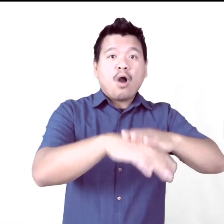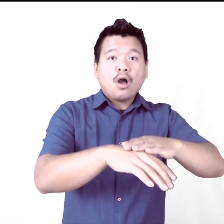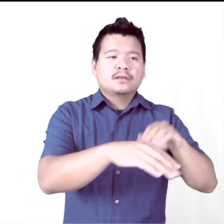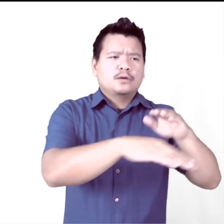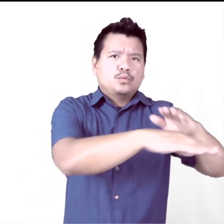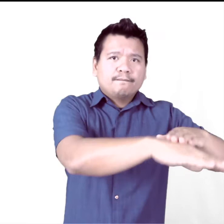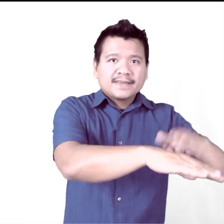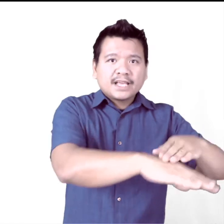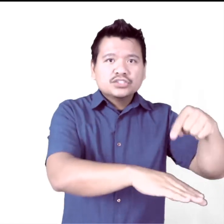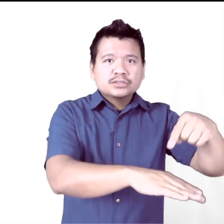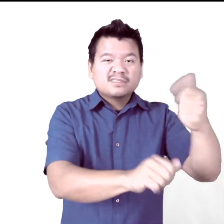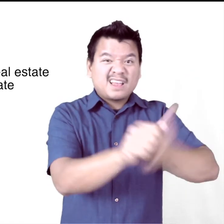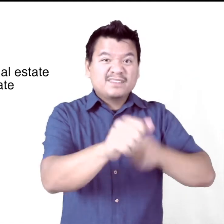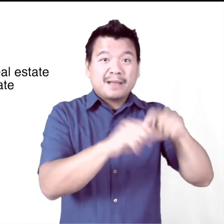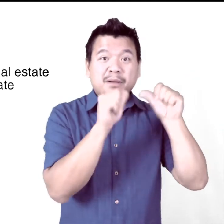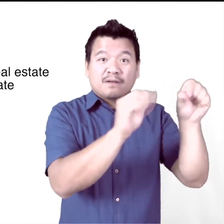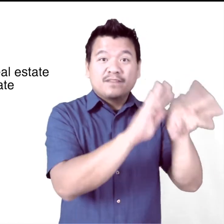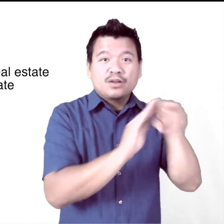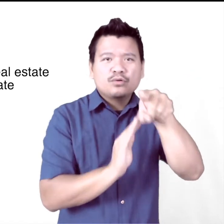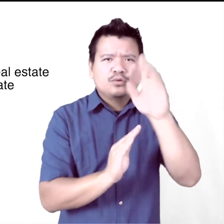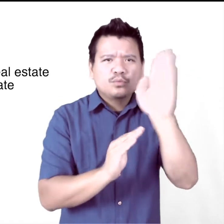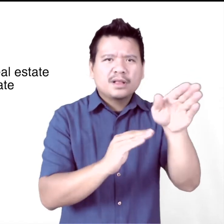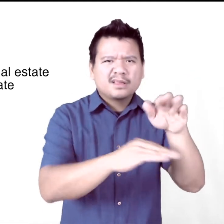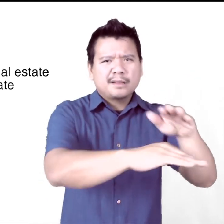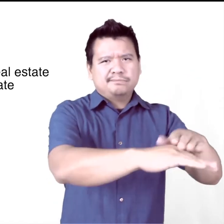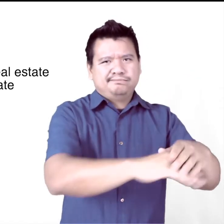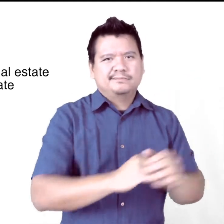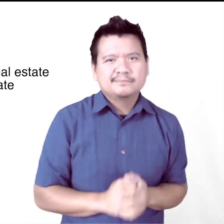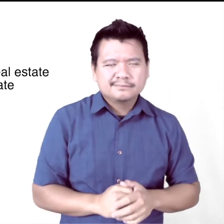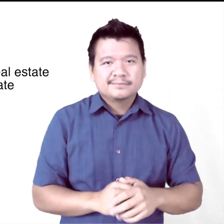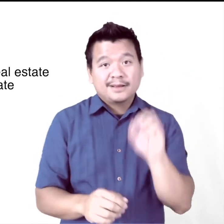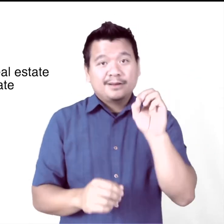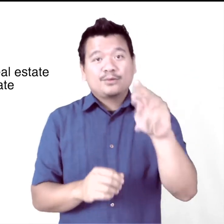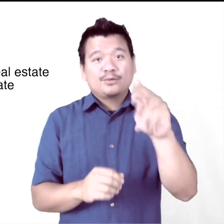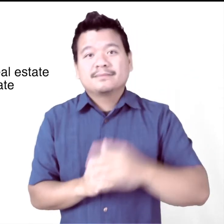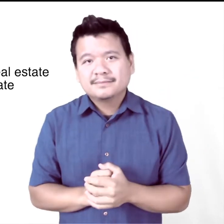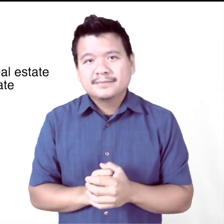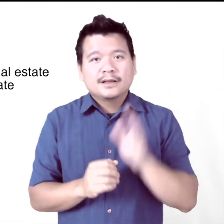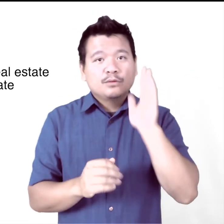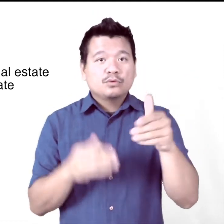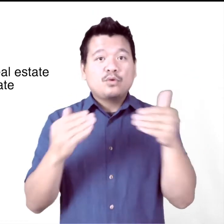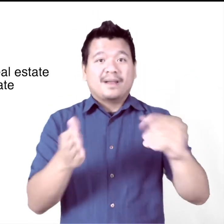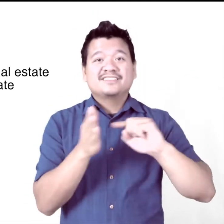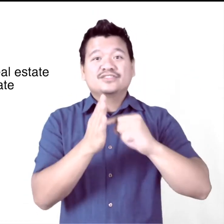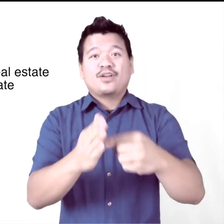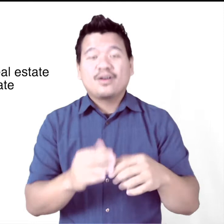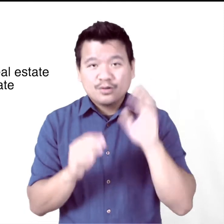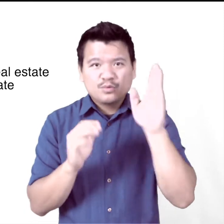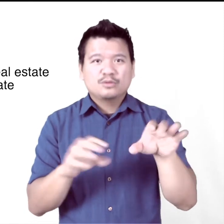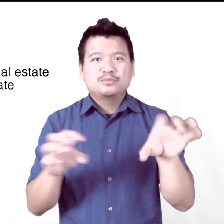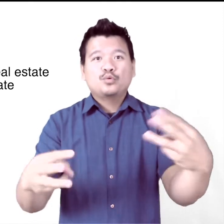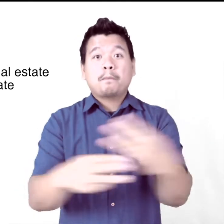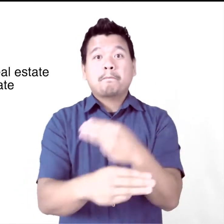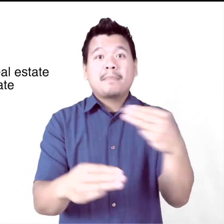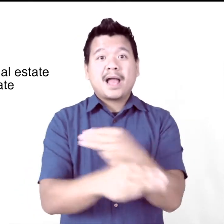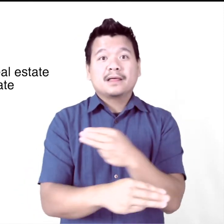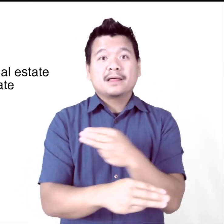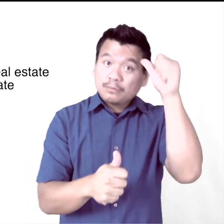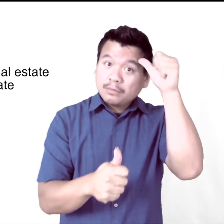video, you will get notified. Okay, so let's get started. We're going to be doing some math. And please keep in